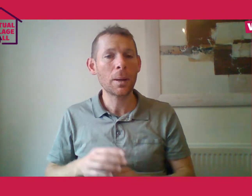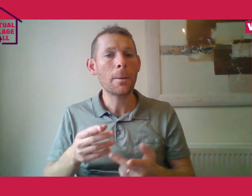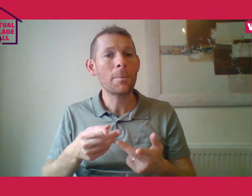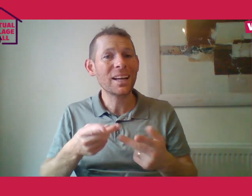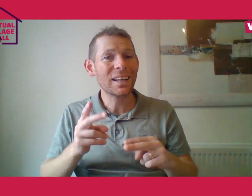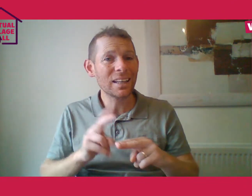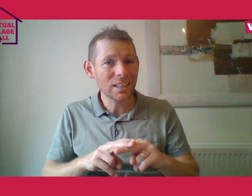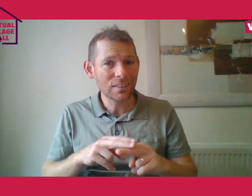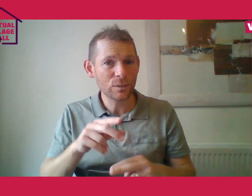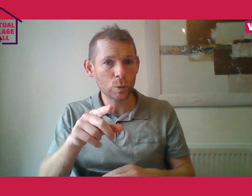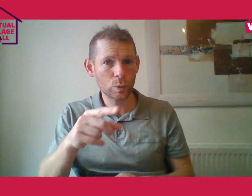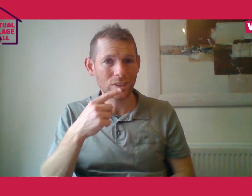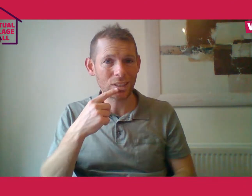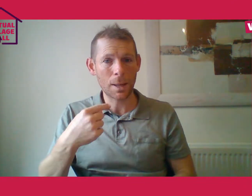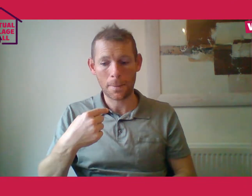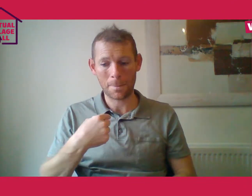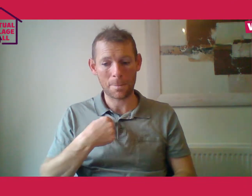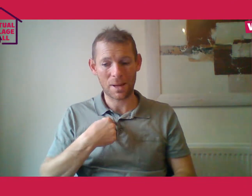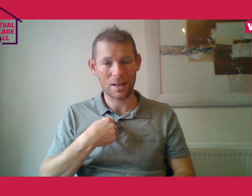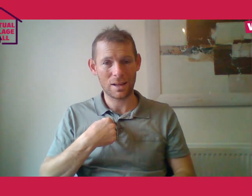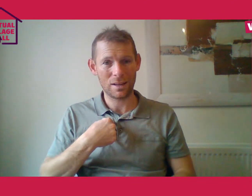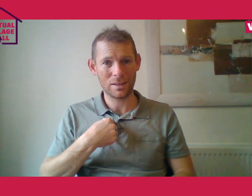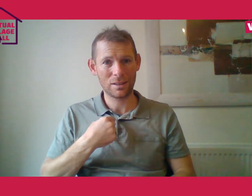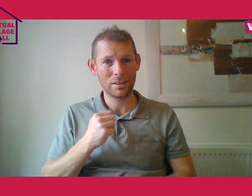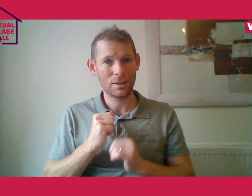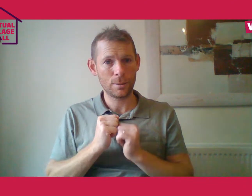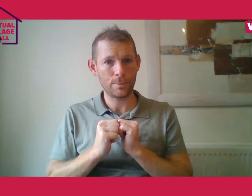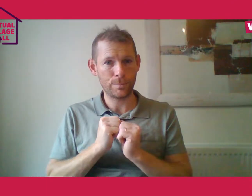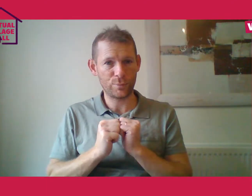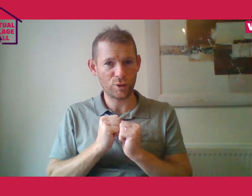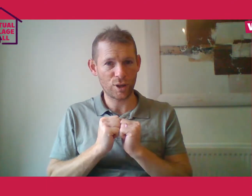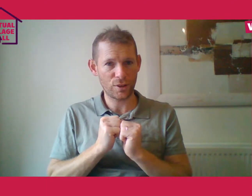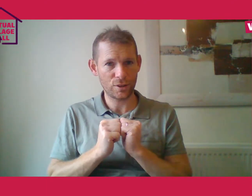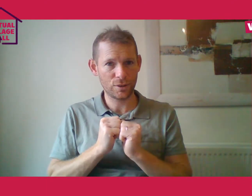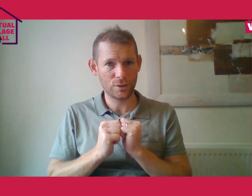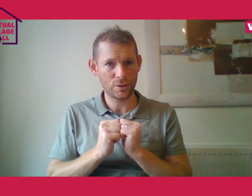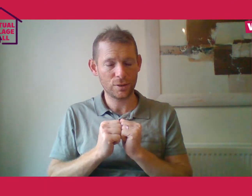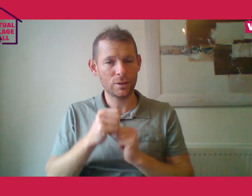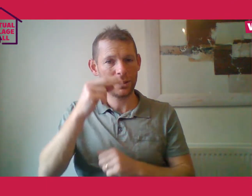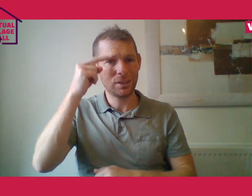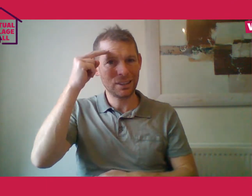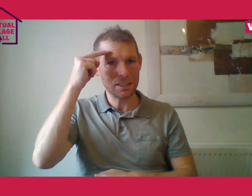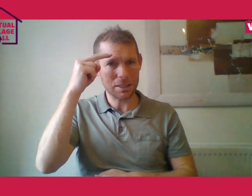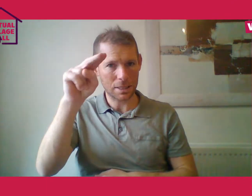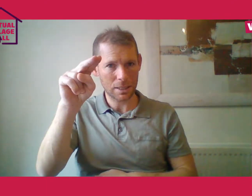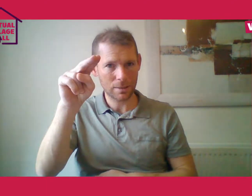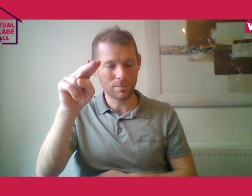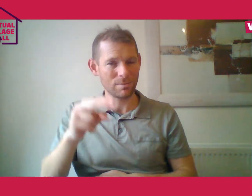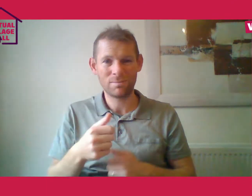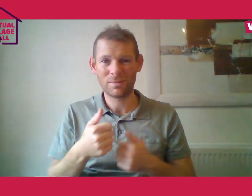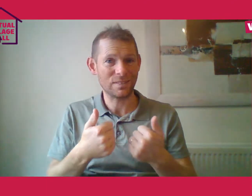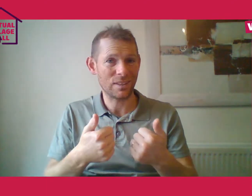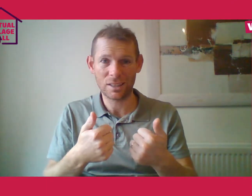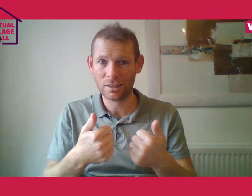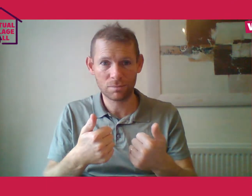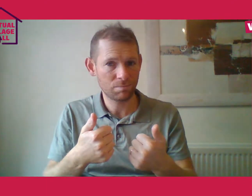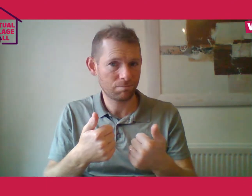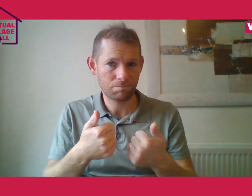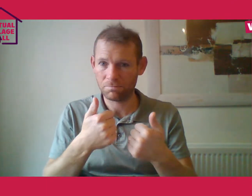complicated till you get the hang of it. But if you point to yourself, my brother, and just